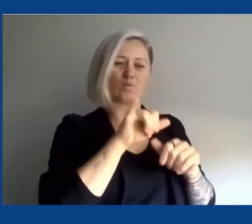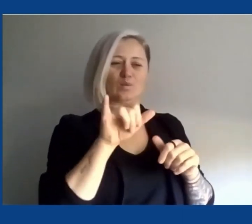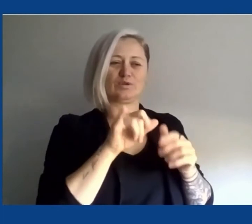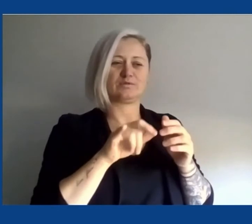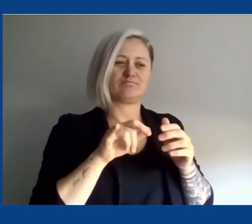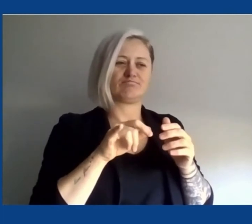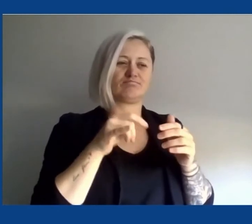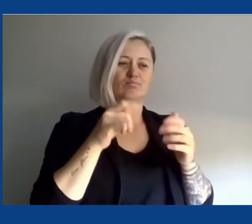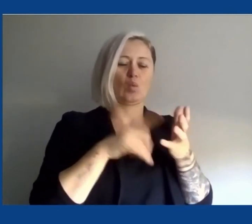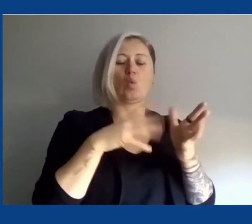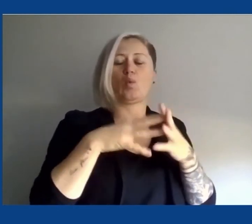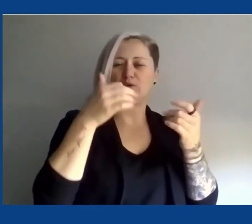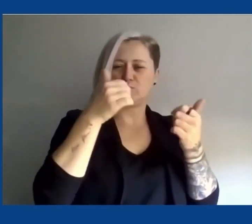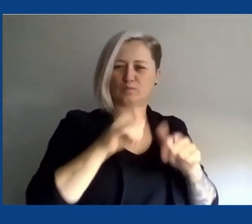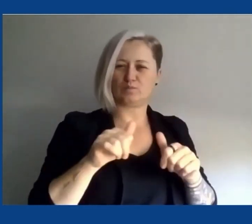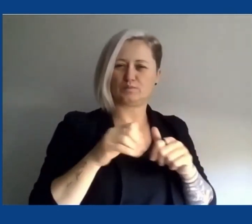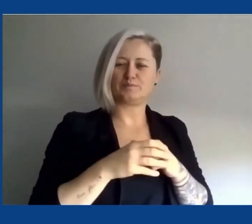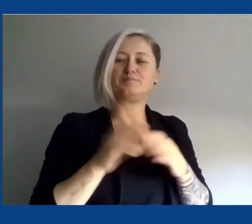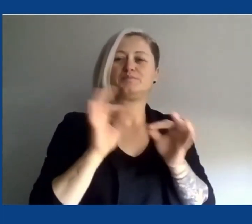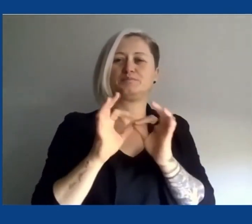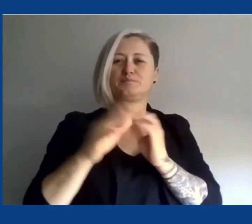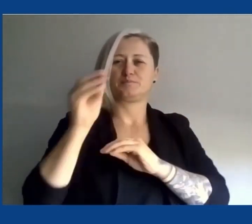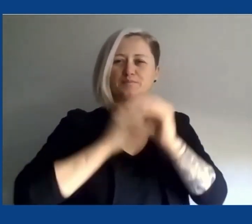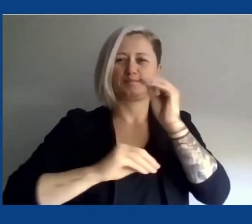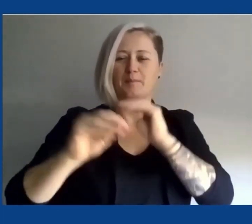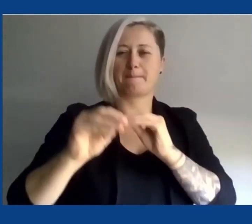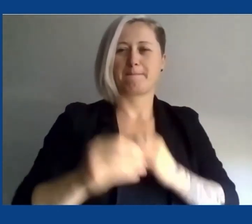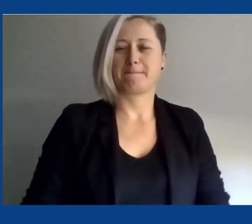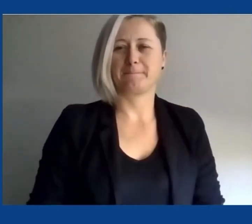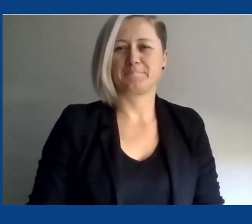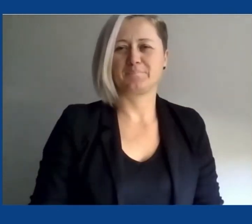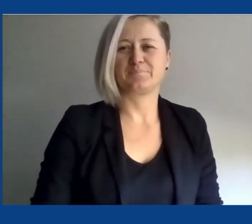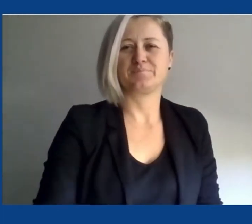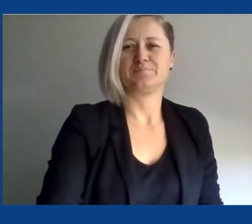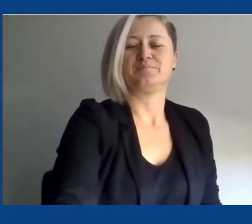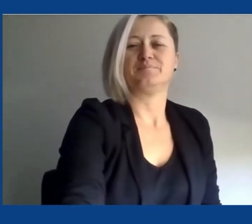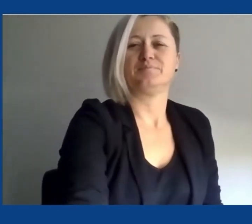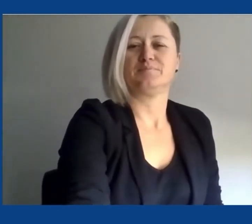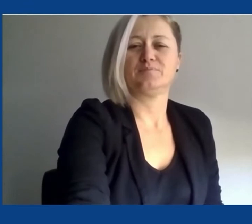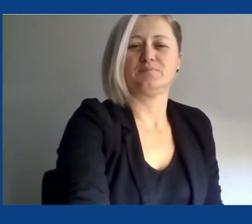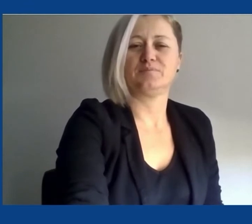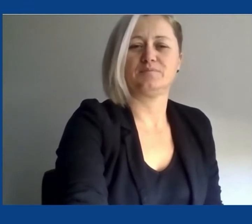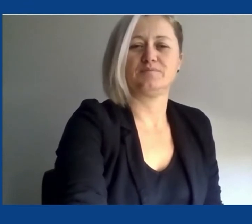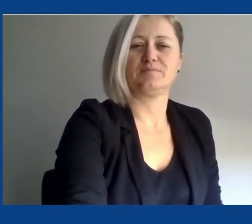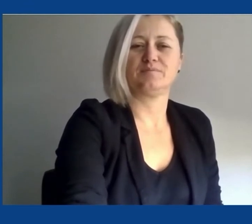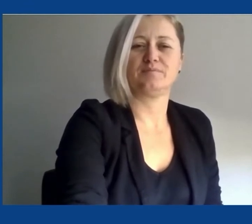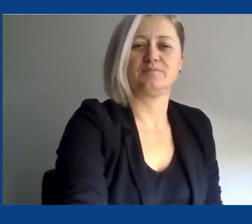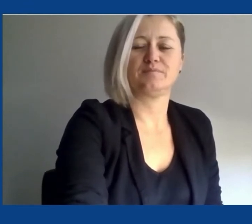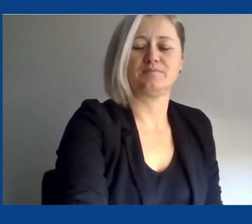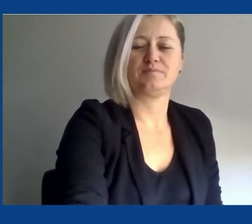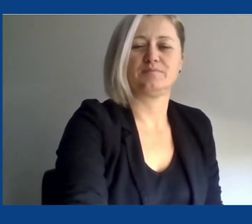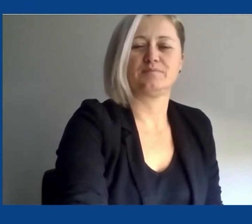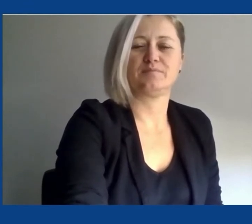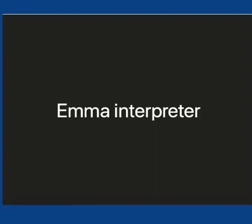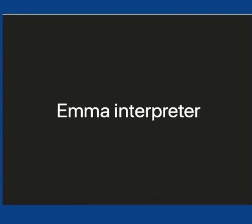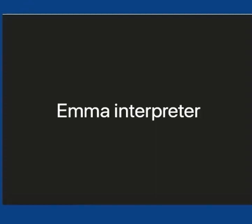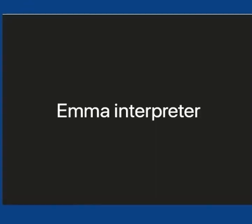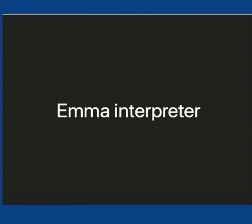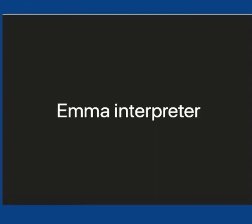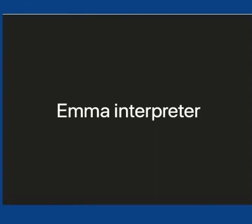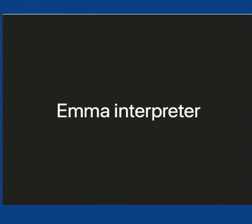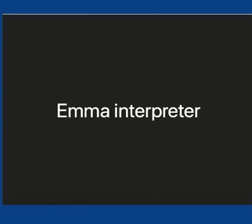people and our justice systems were here prior to what colonialism, and which has